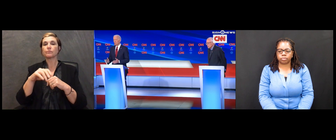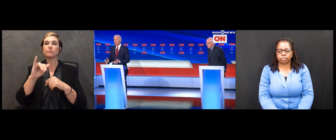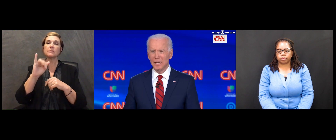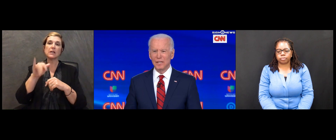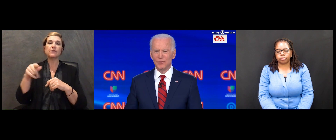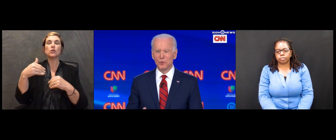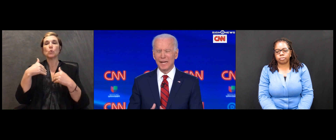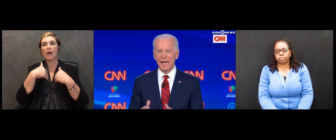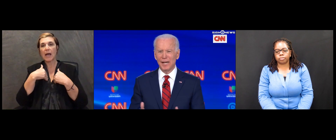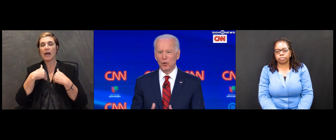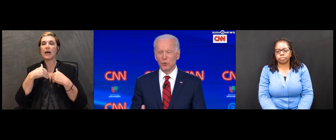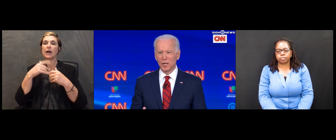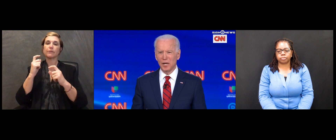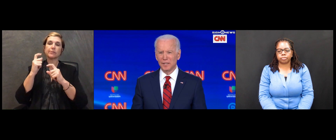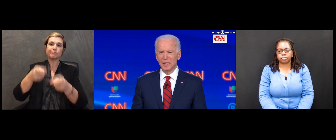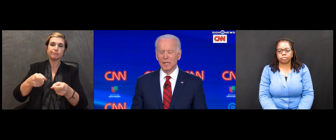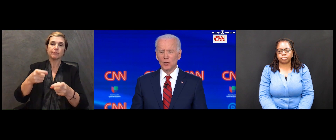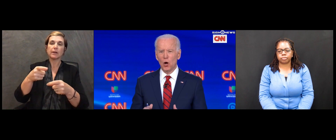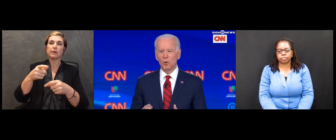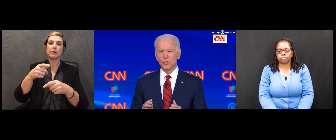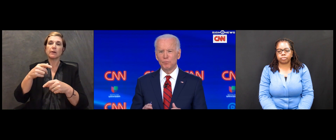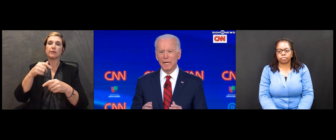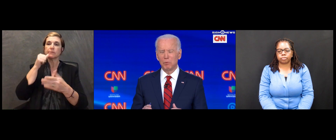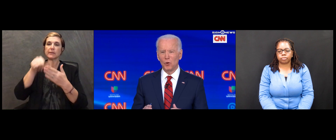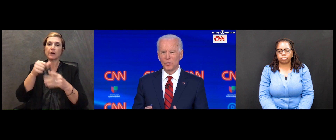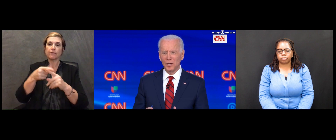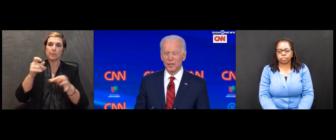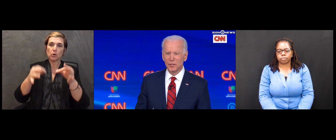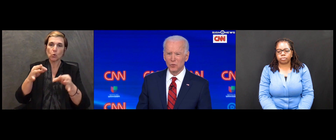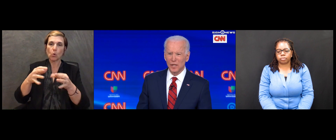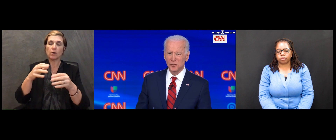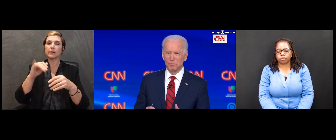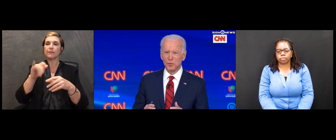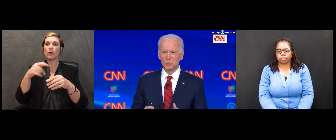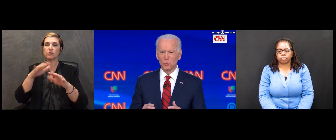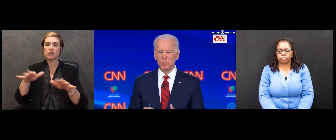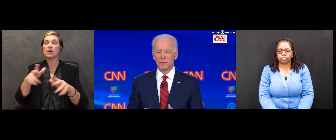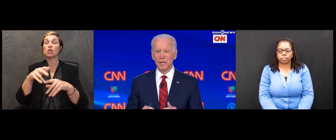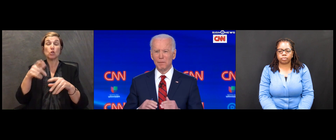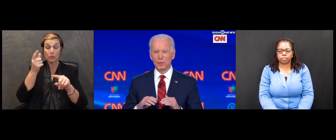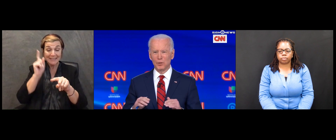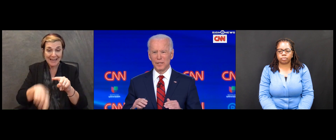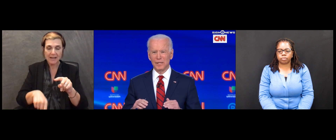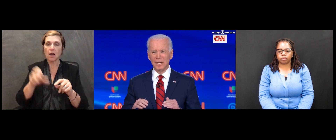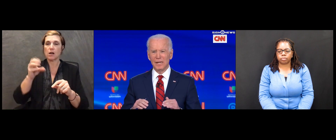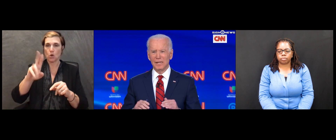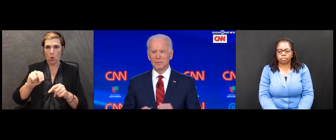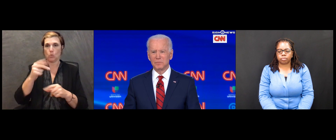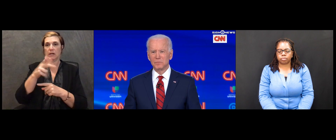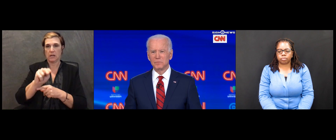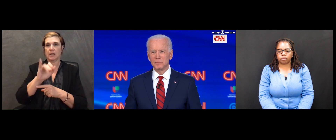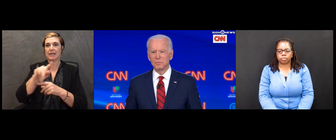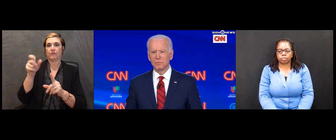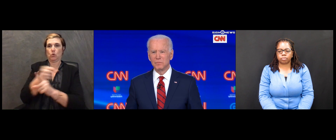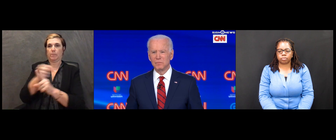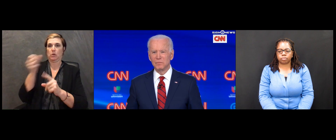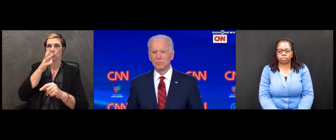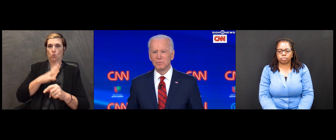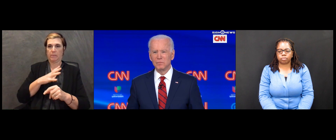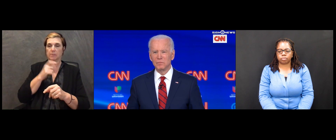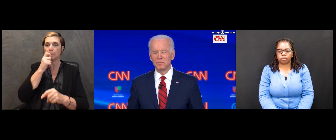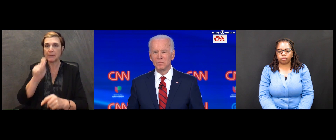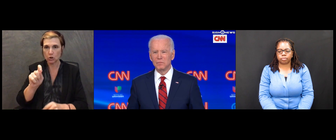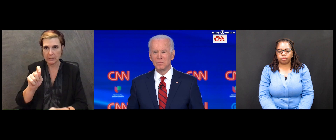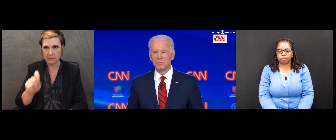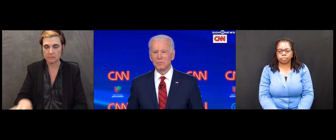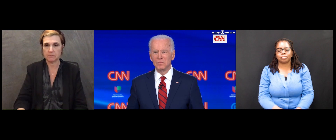with someone, you cannot own a gun. No one should be able to own a gun who has abused a woman, period. Mr. Vice President,